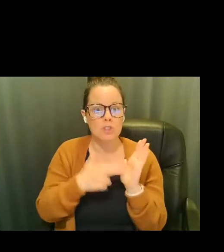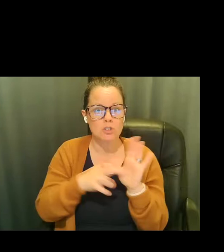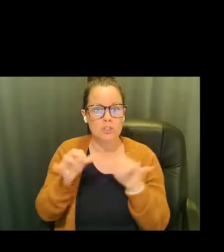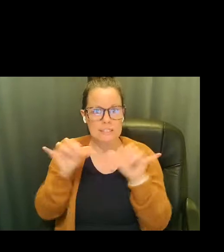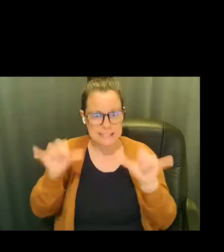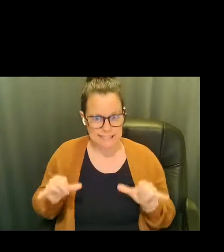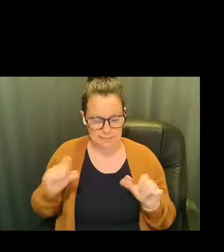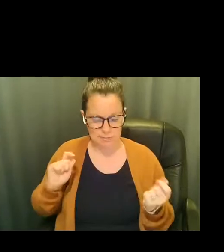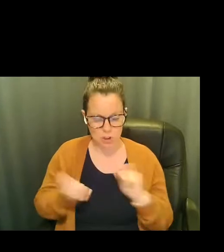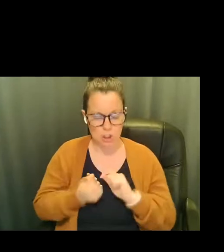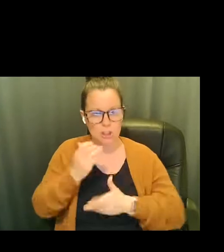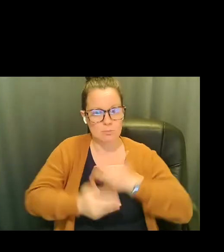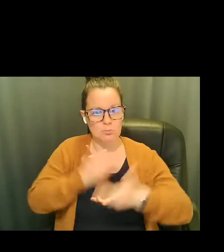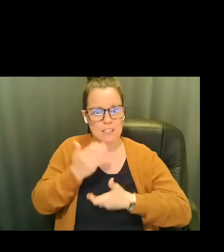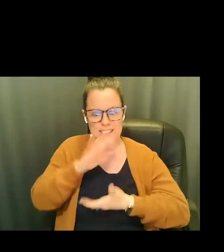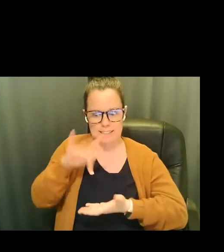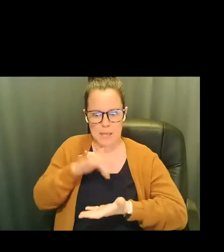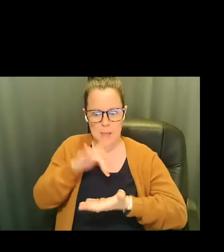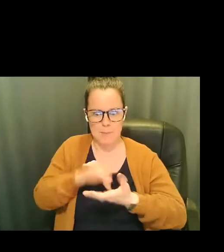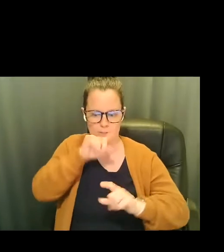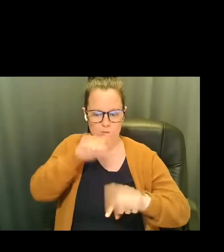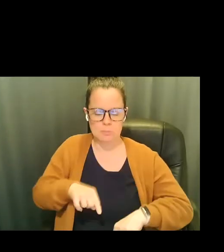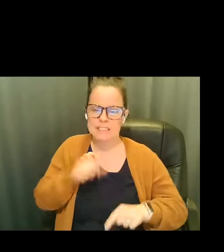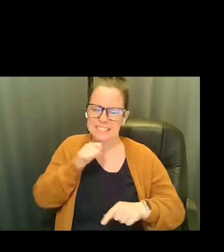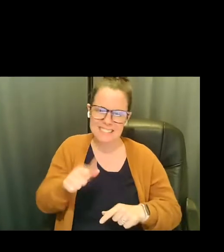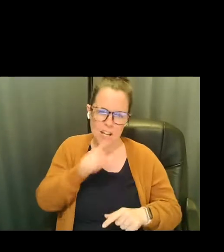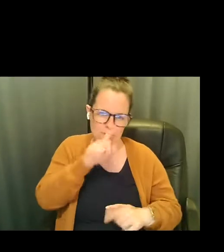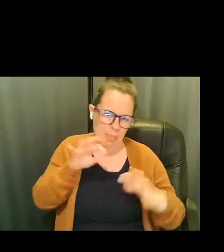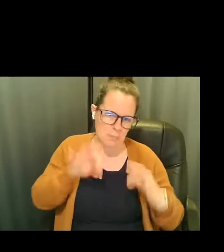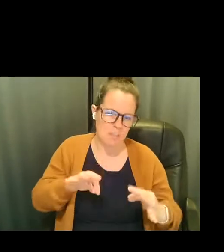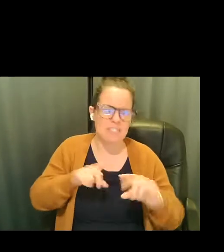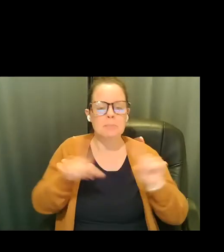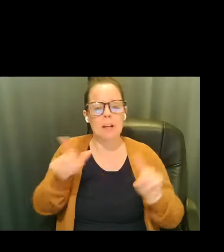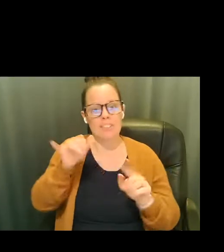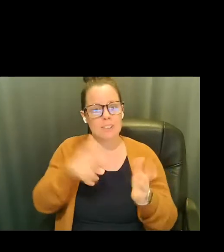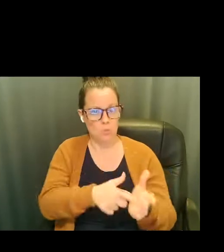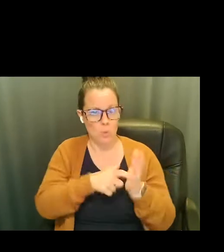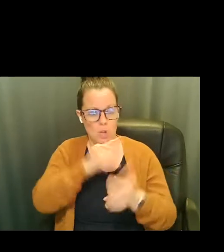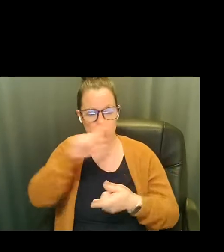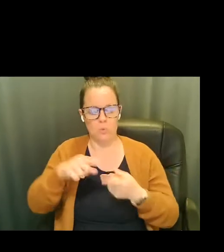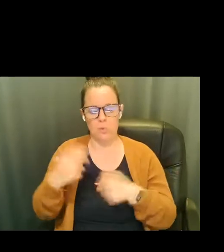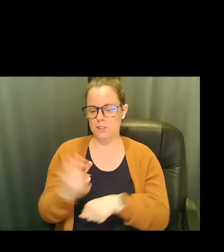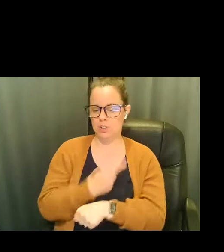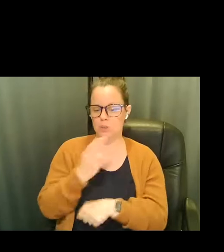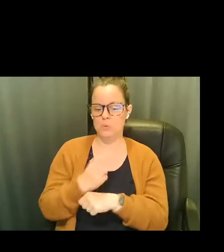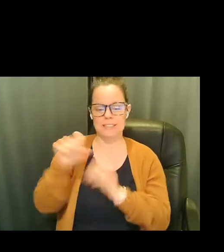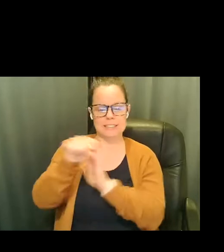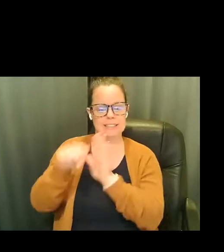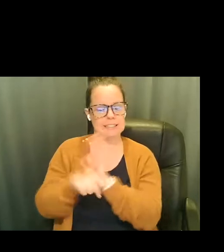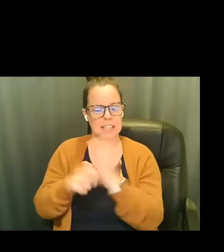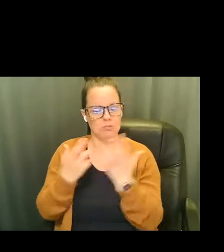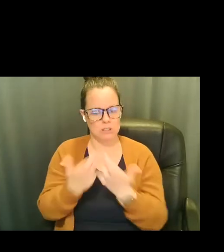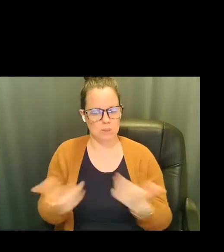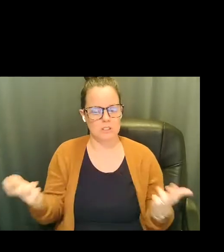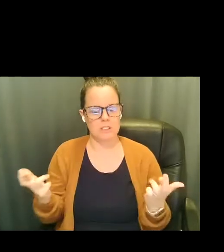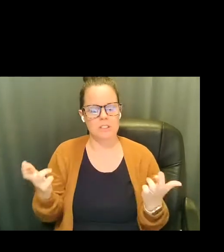Changing procedures in the middle of a response isn't ideal, but it is required when we are using these state resources. We